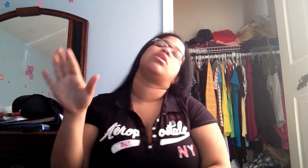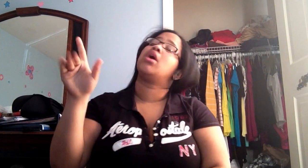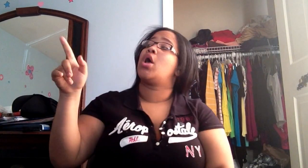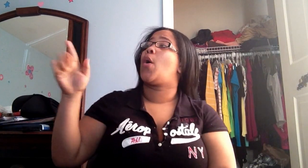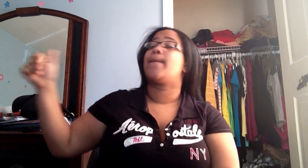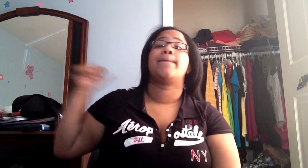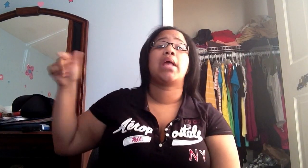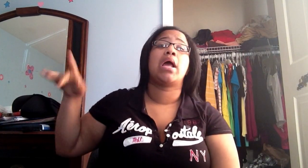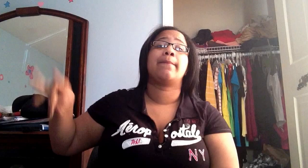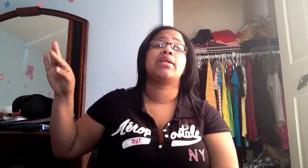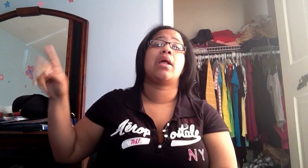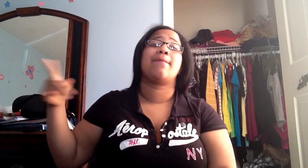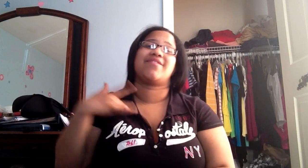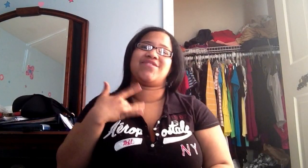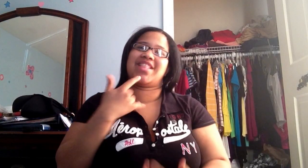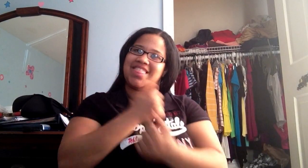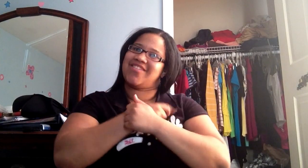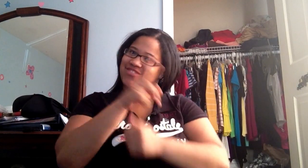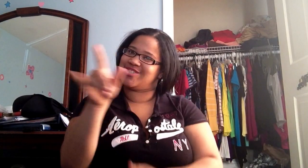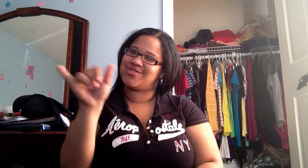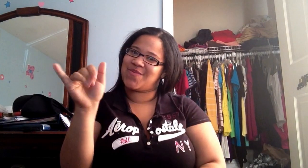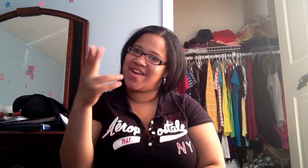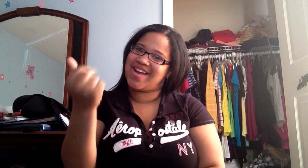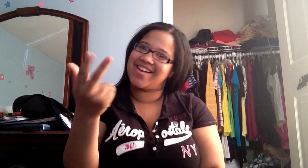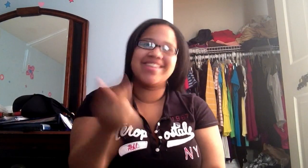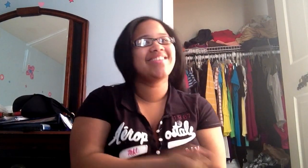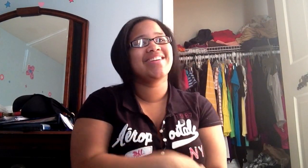Love you, boo. Yeah, freaking Petey, love you too. You know how I do.